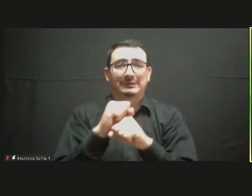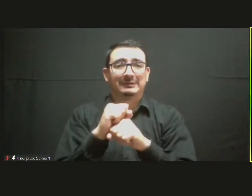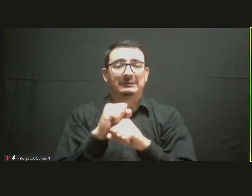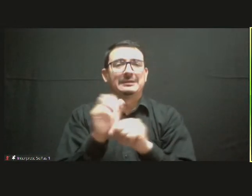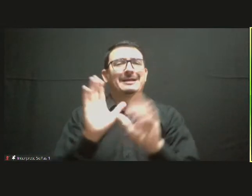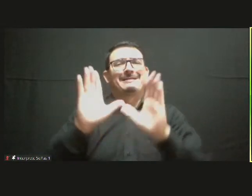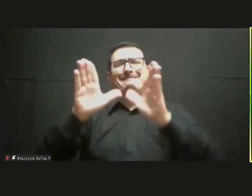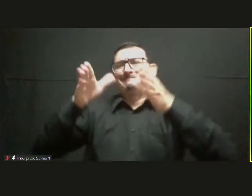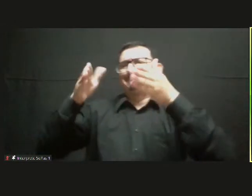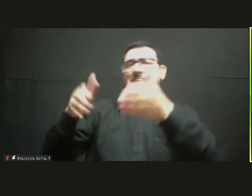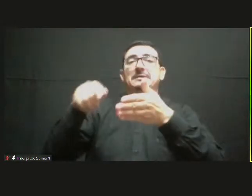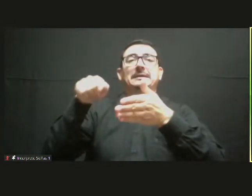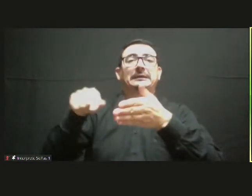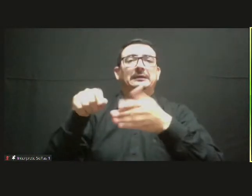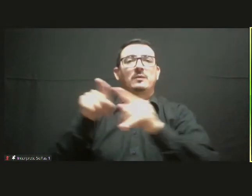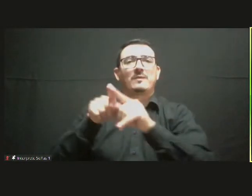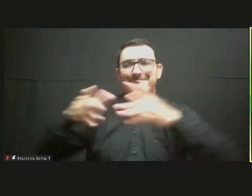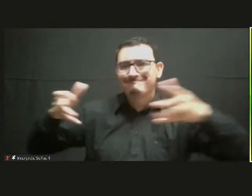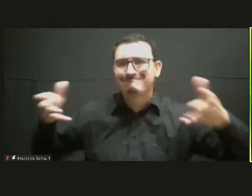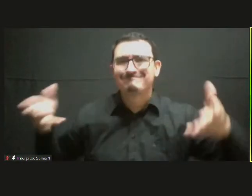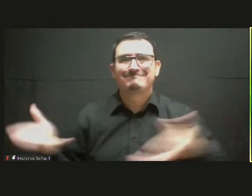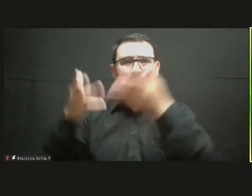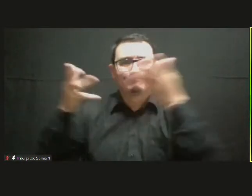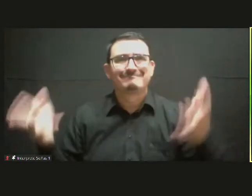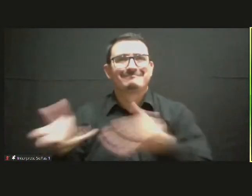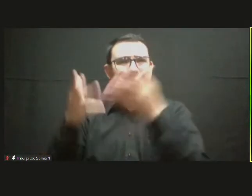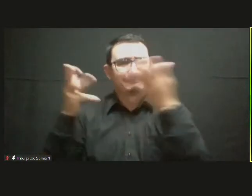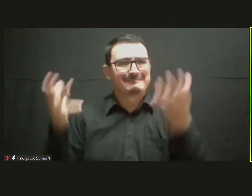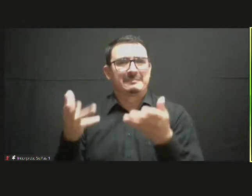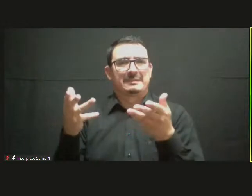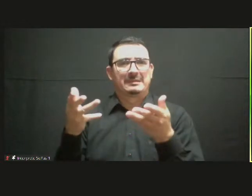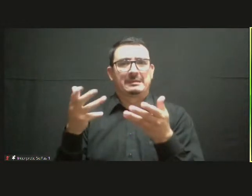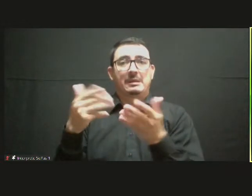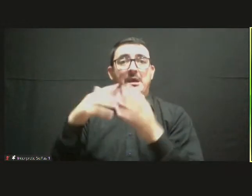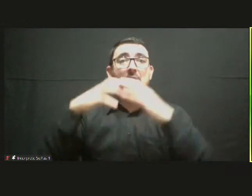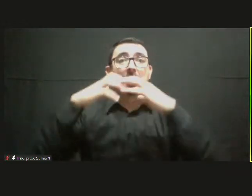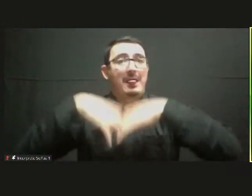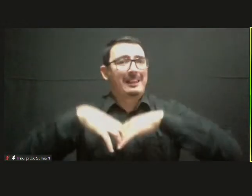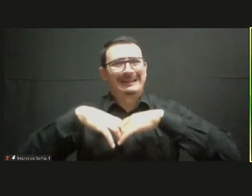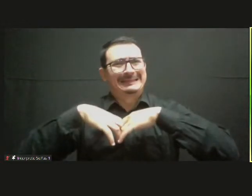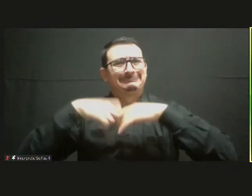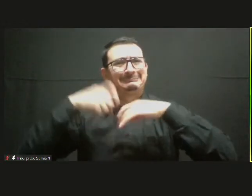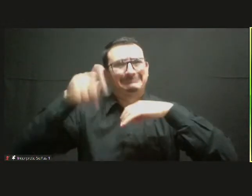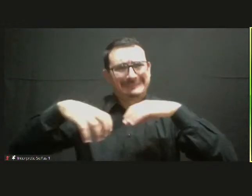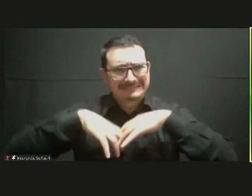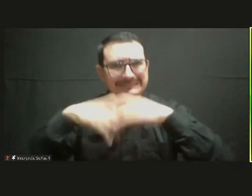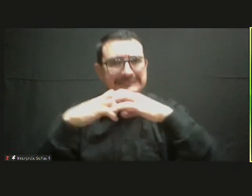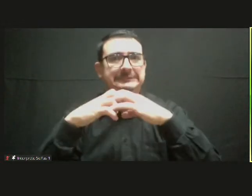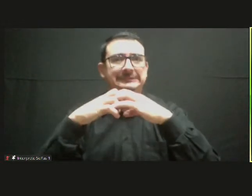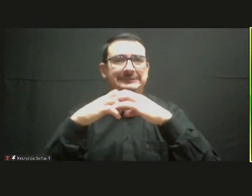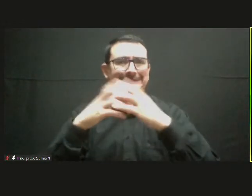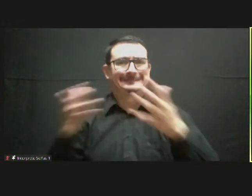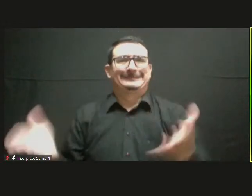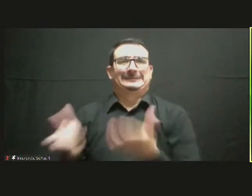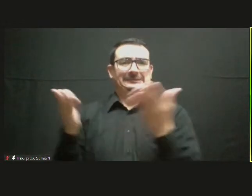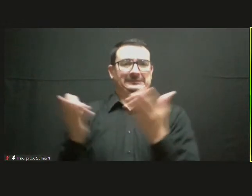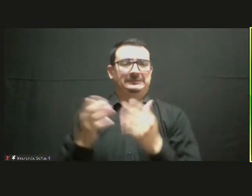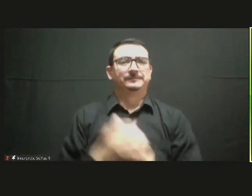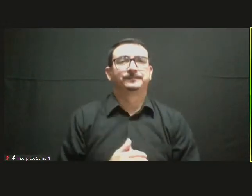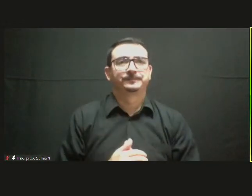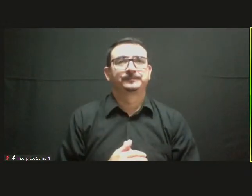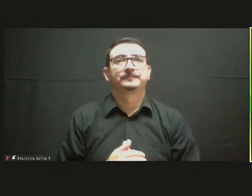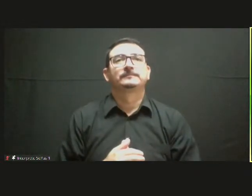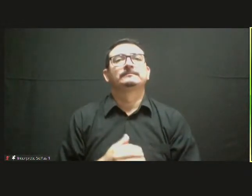Now, this is very much based on the understanding that destinations